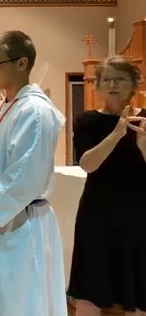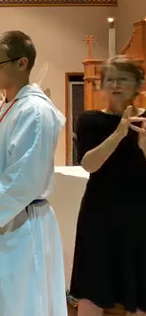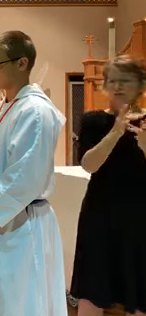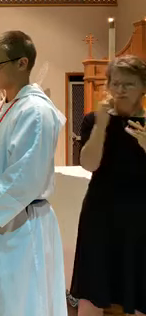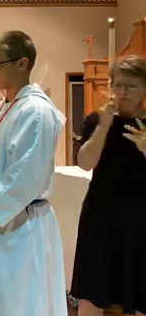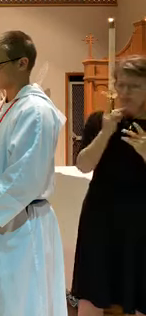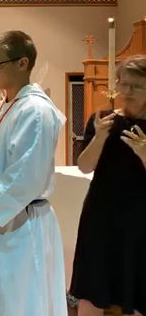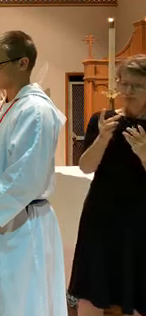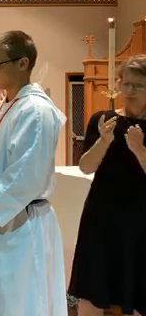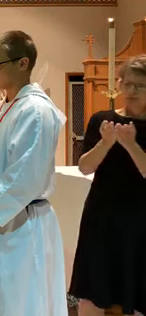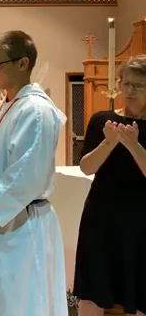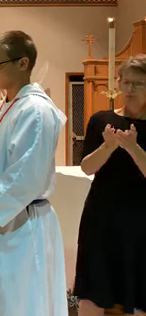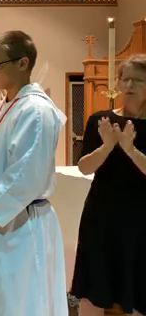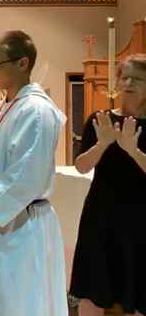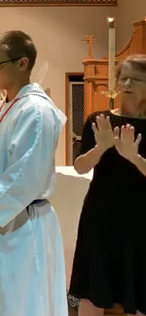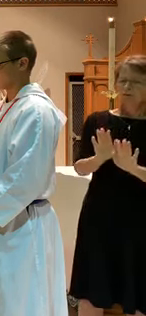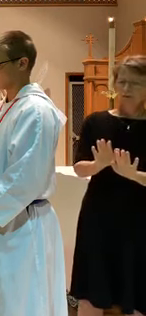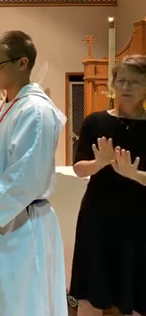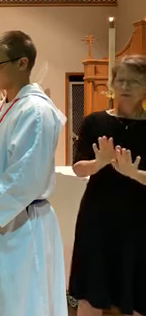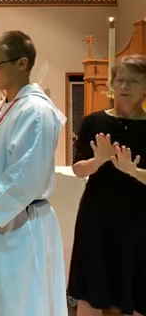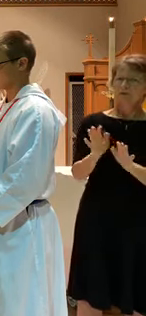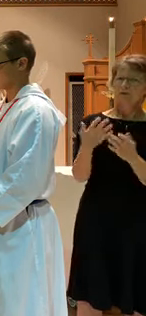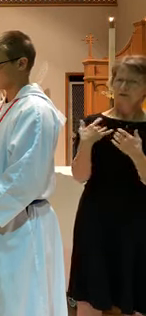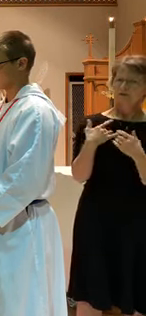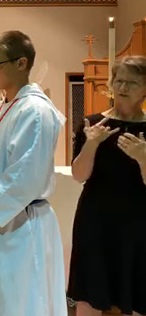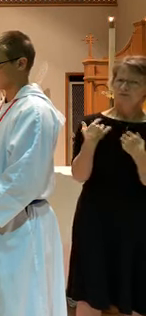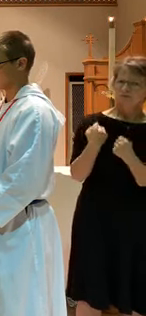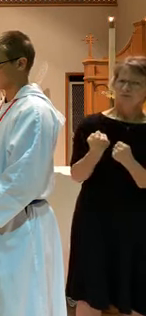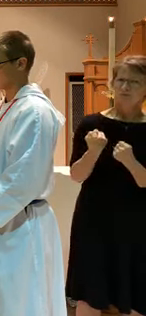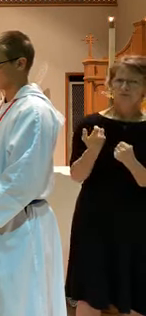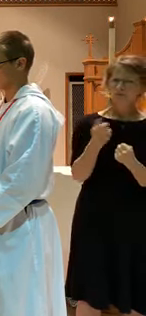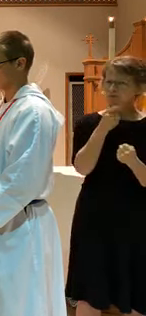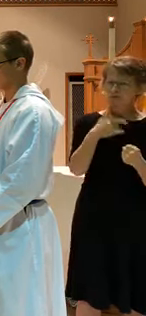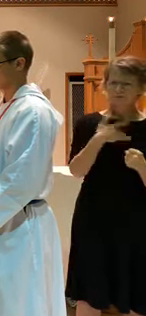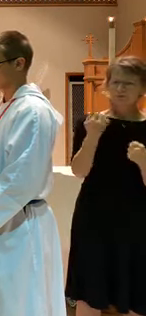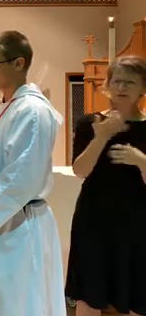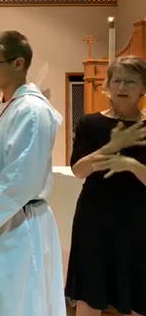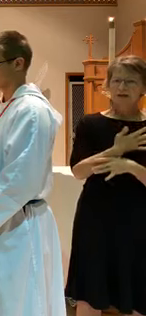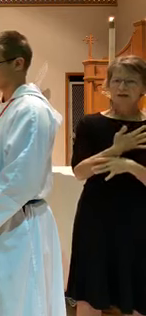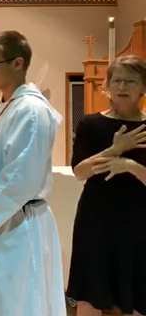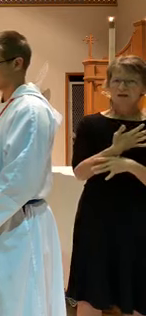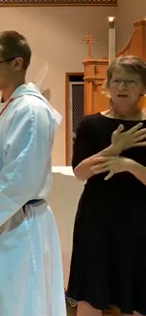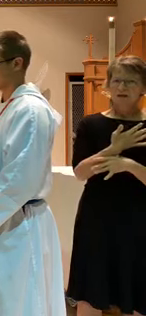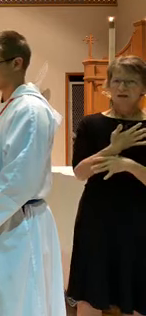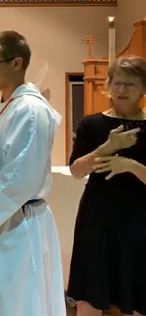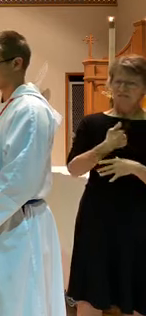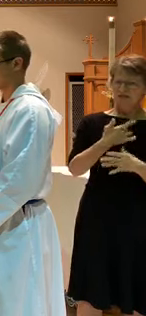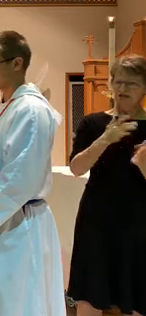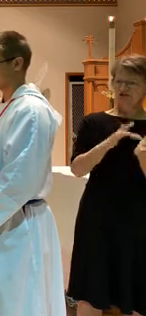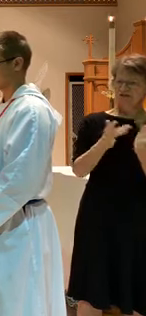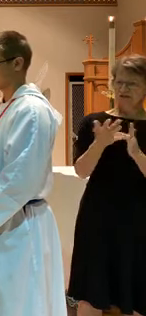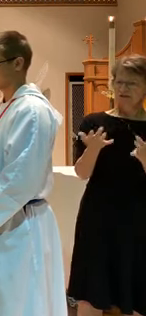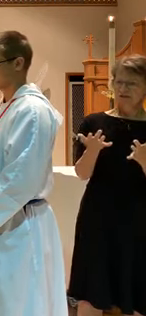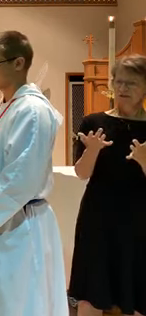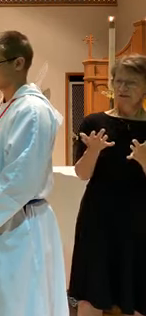them, "Take courage, it is I, do not be afraid." Peter said to him in